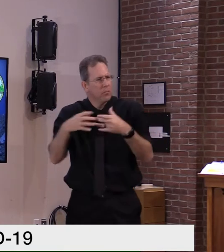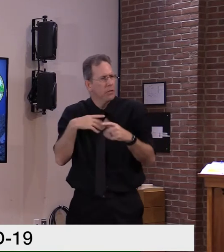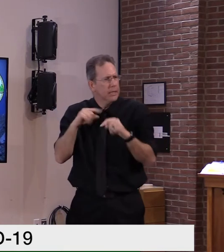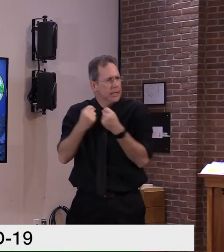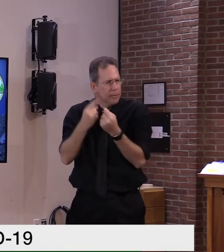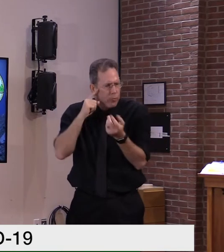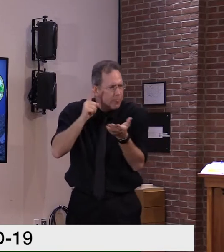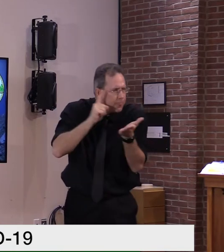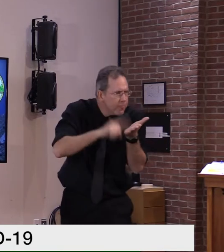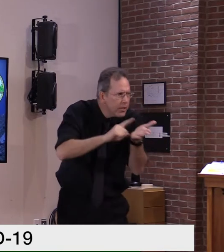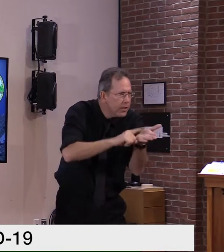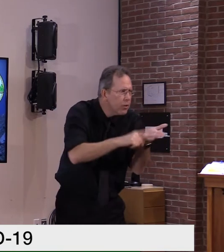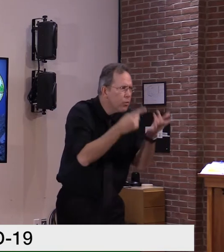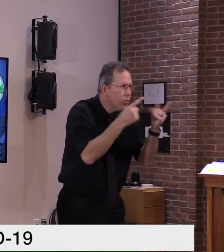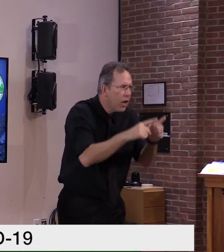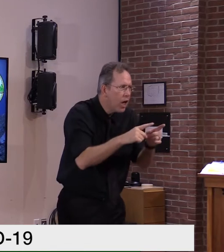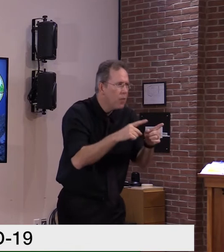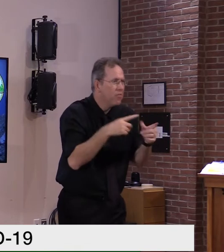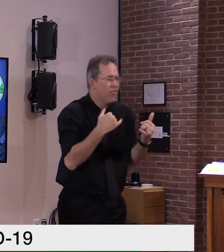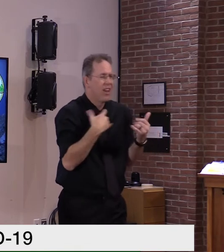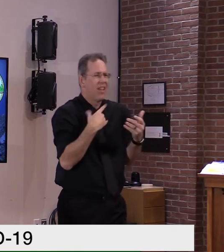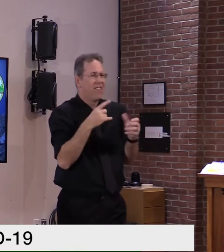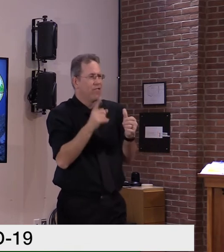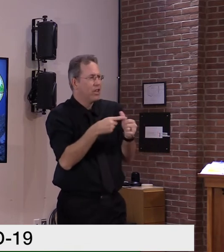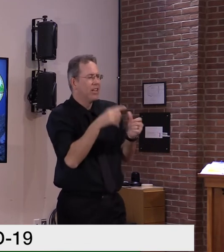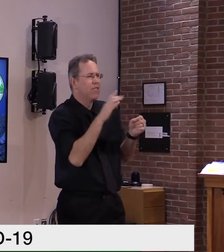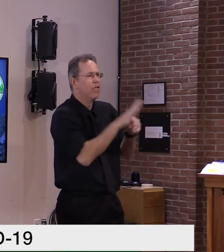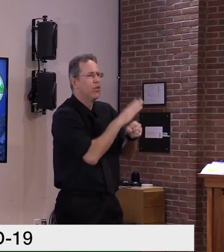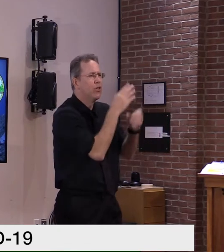gave him his task, what he needs to do.